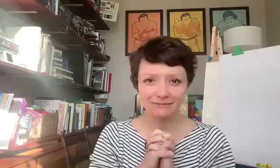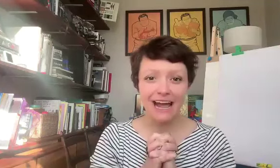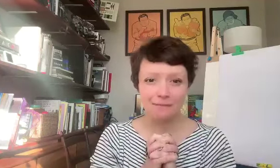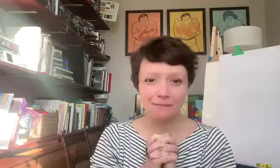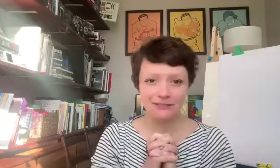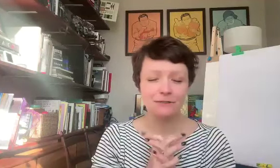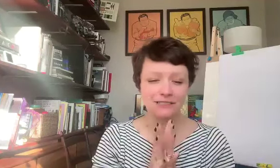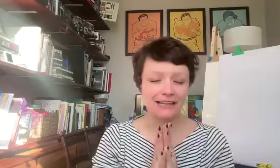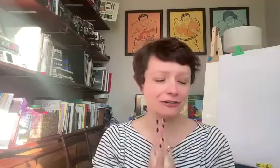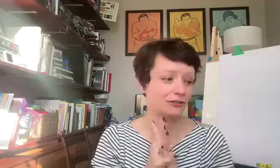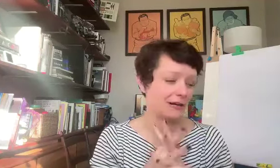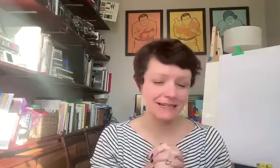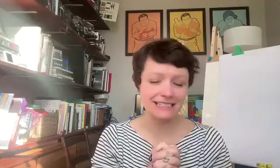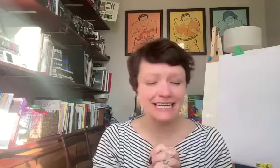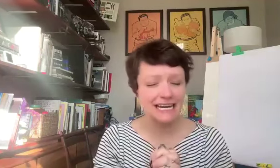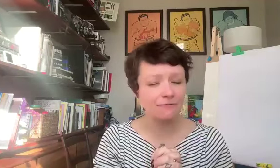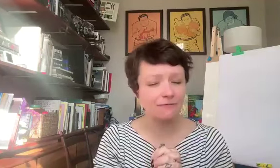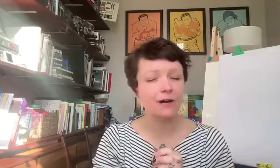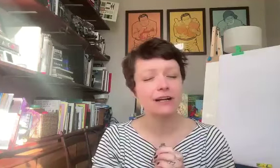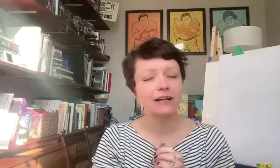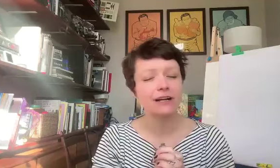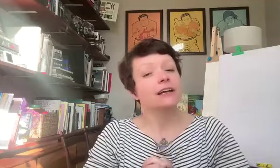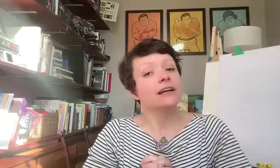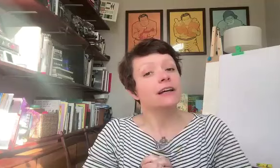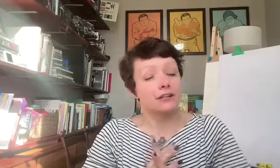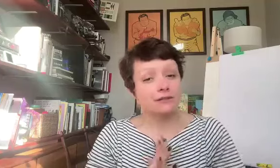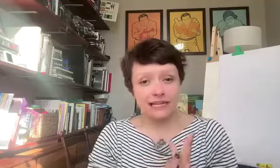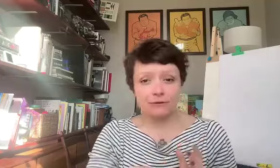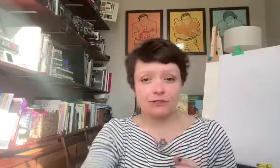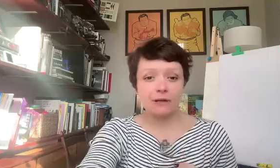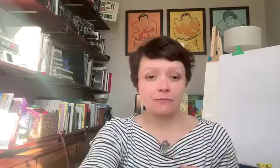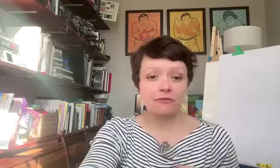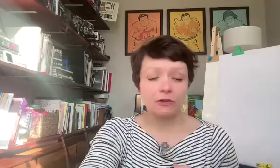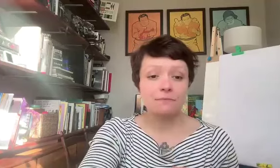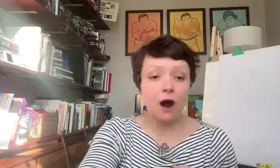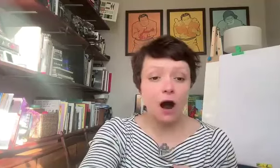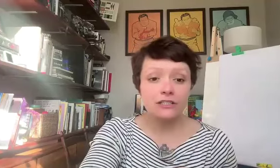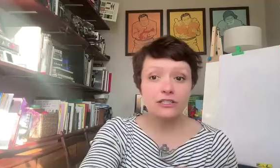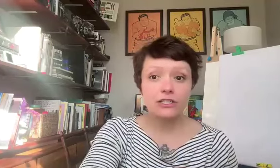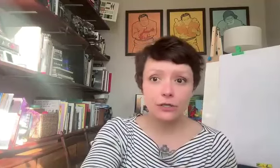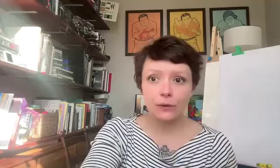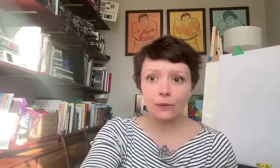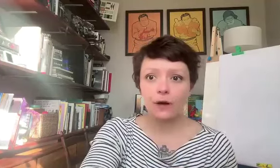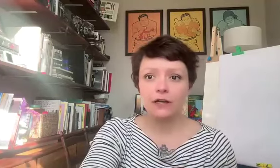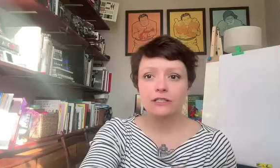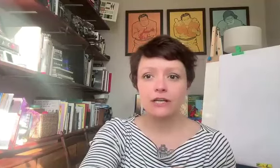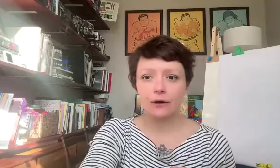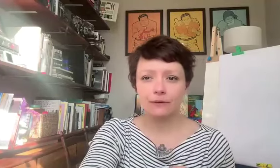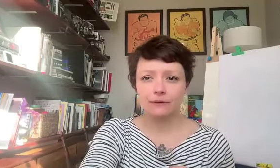Tuesday. Happy Tuesday. I'm so excited that you're joining me today for Using Sign Language Without Being Fluent, Part 2.